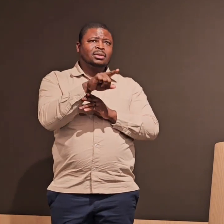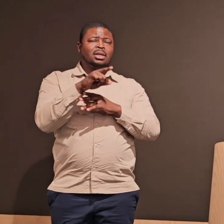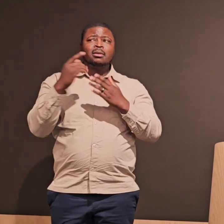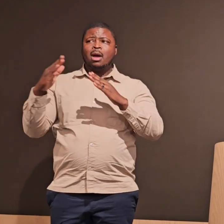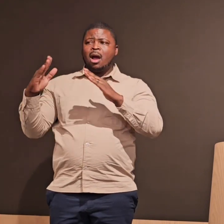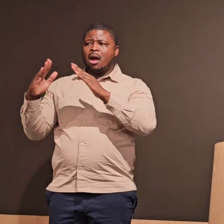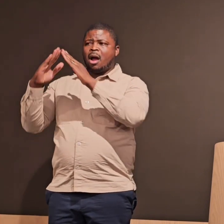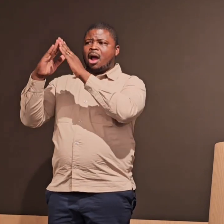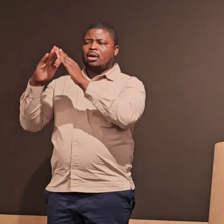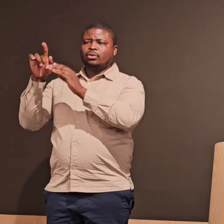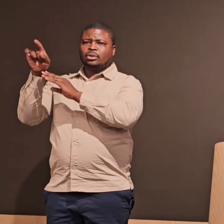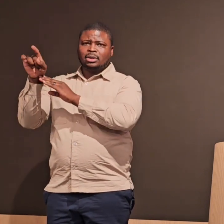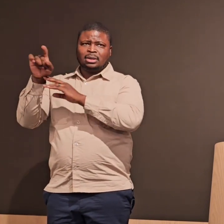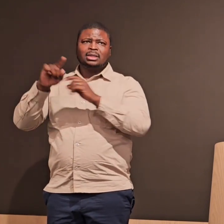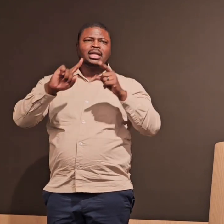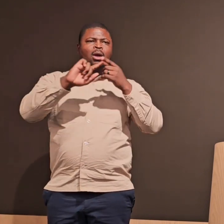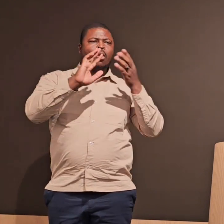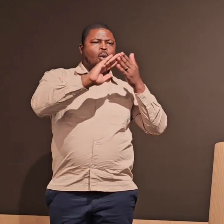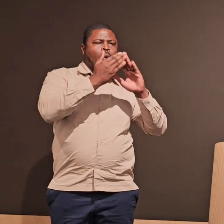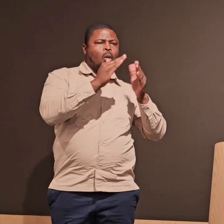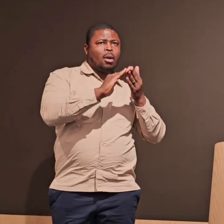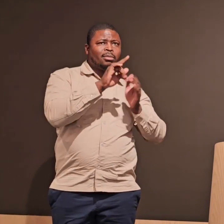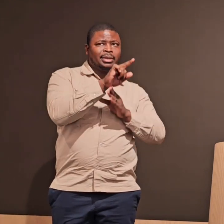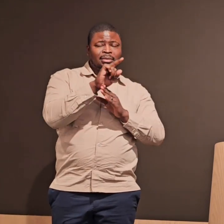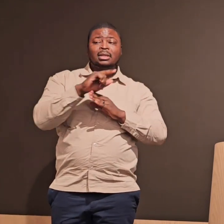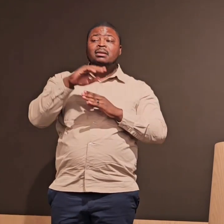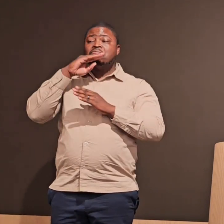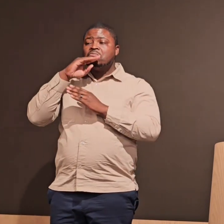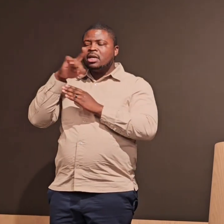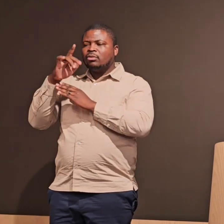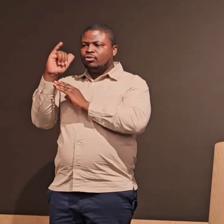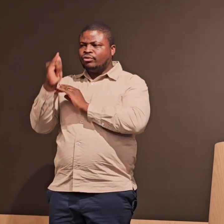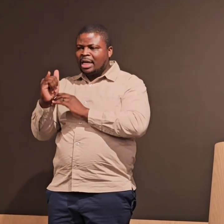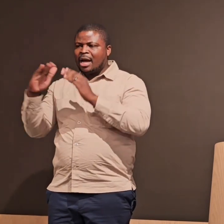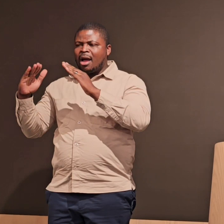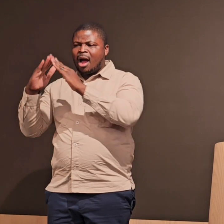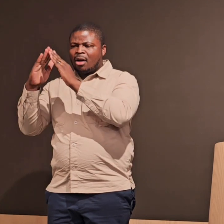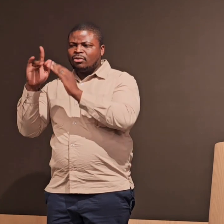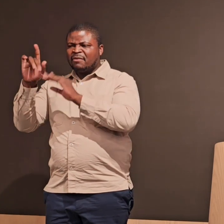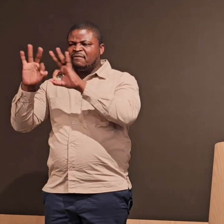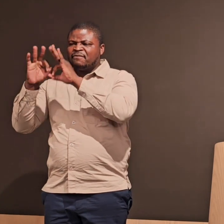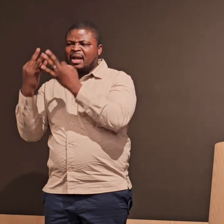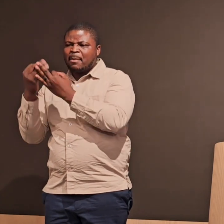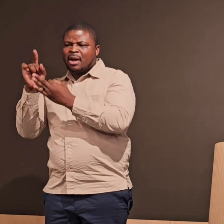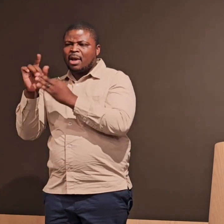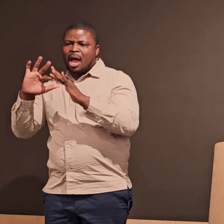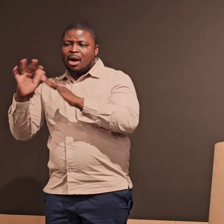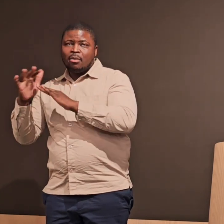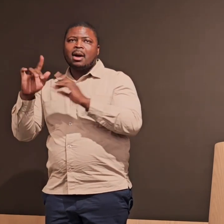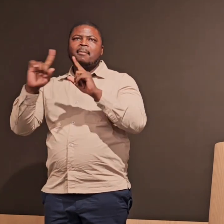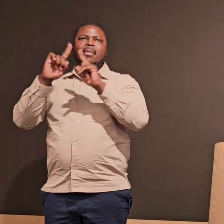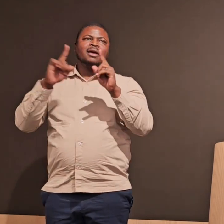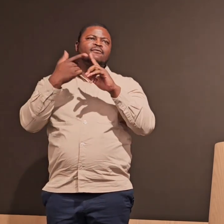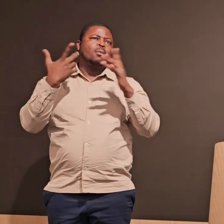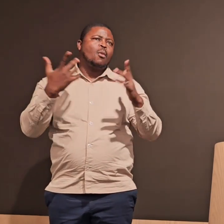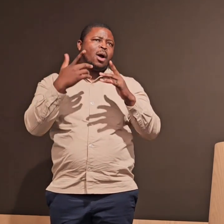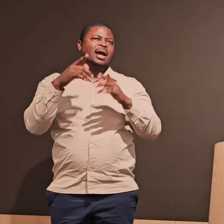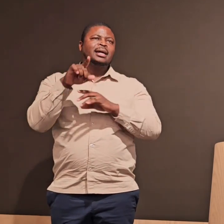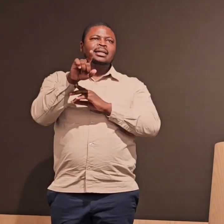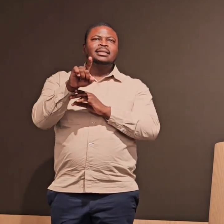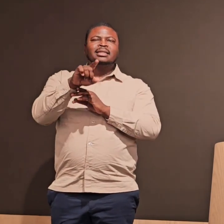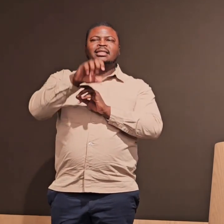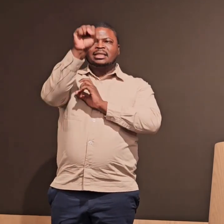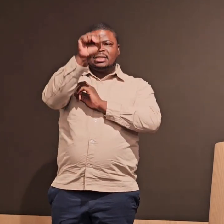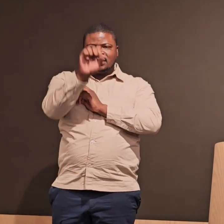household economy approach. And these are mandated actually by the SADC region. And